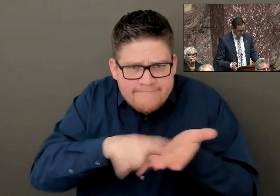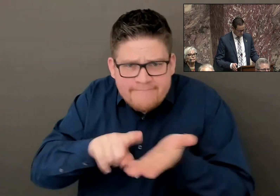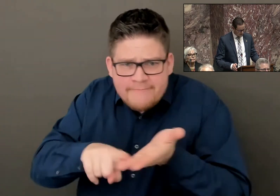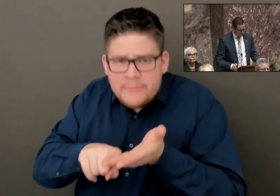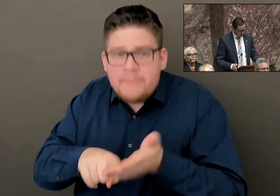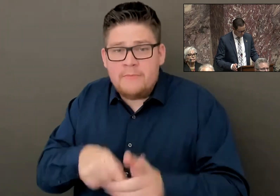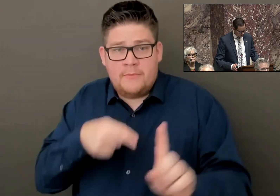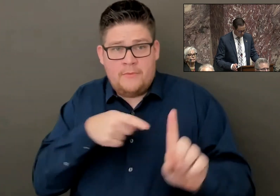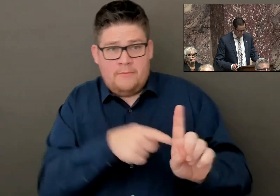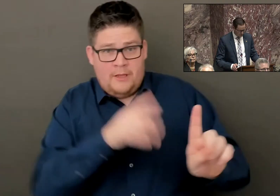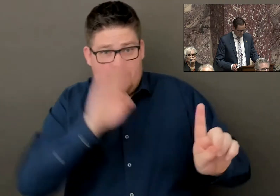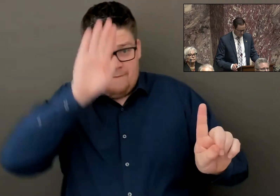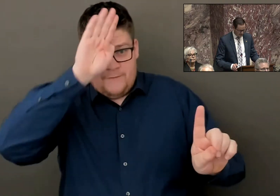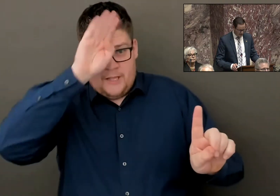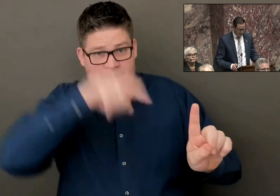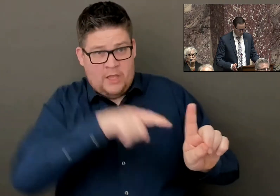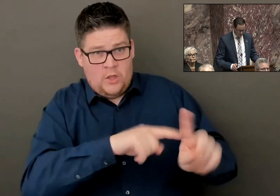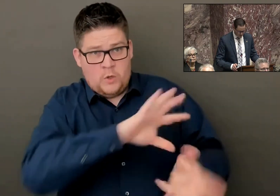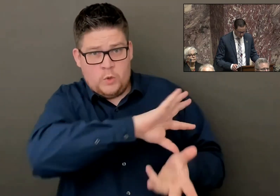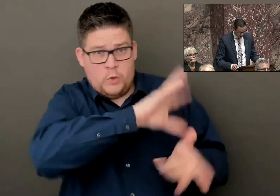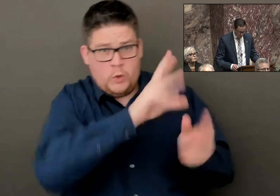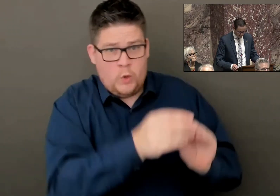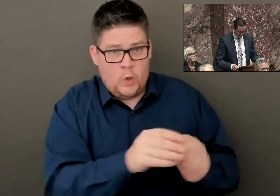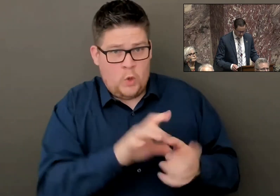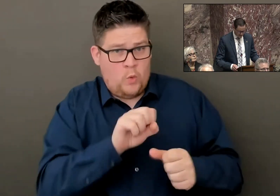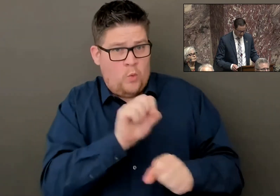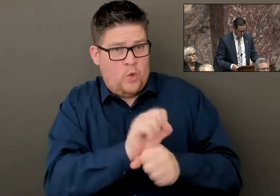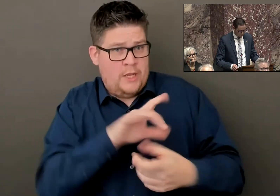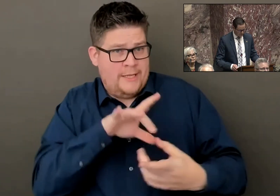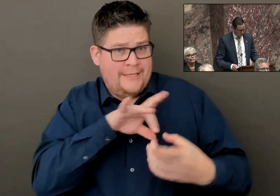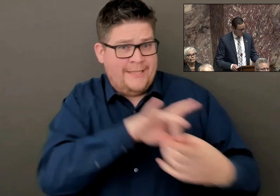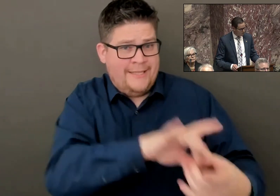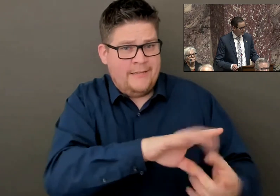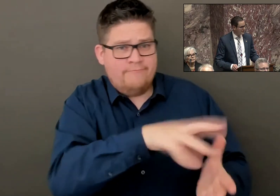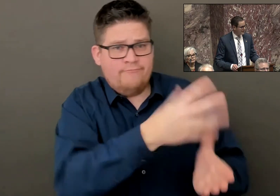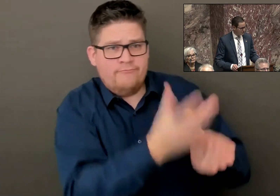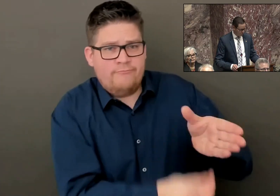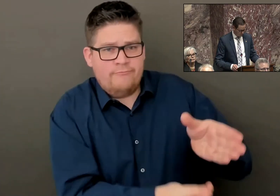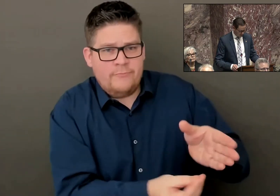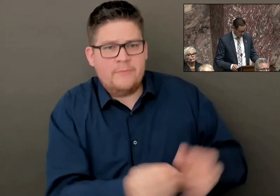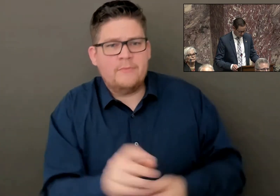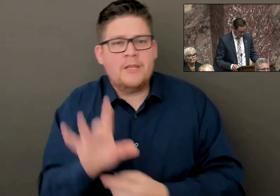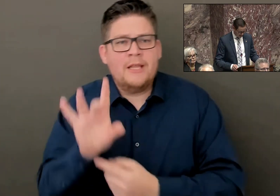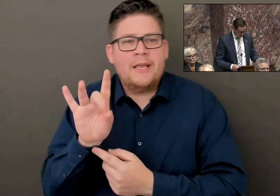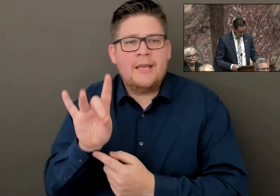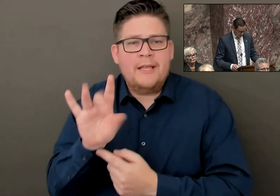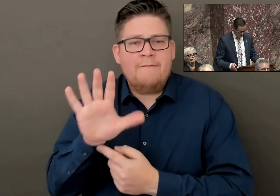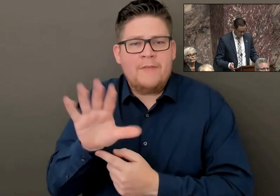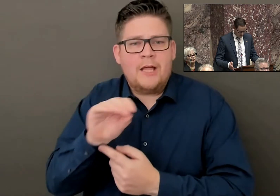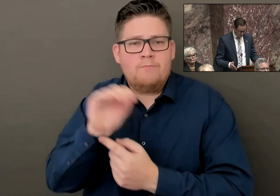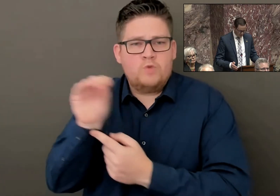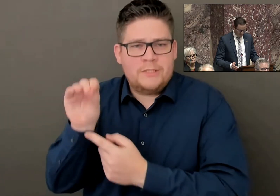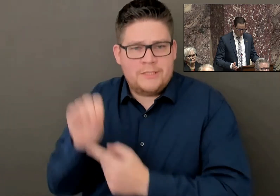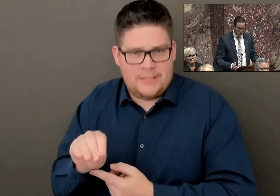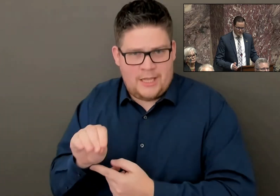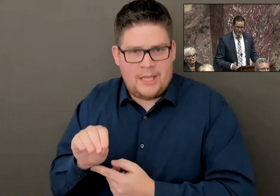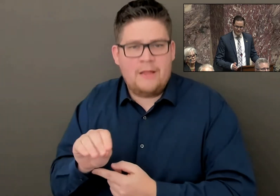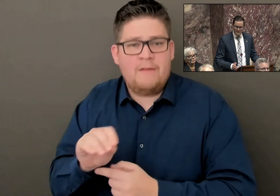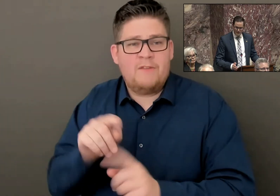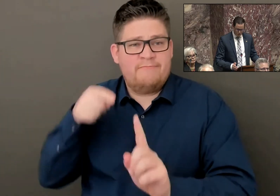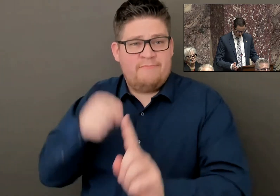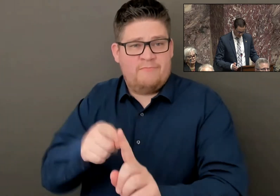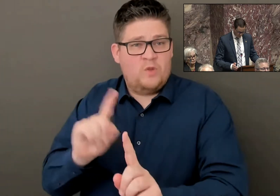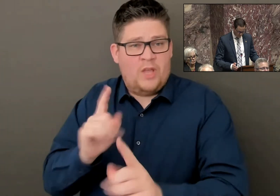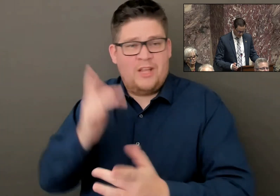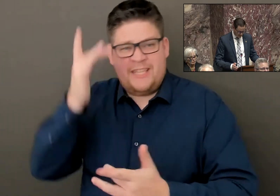2021. Firefighters and their loved ones deserve to be protected and supported for all that they do for us. And that's why there's so much support in